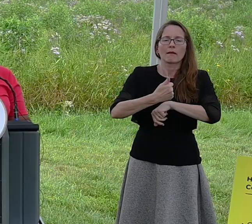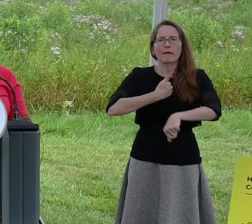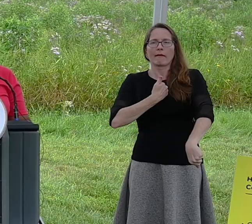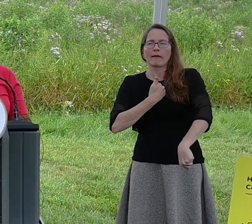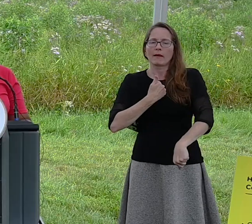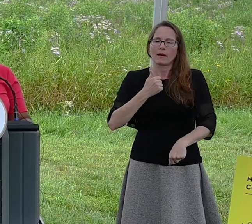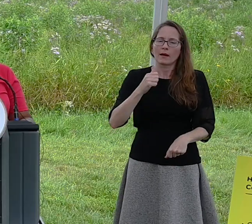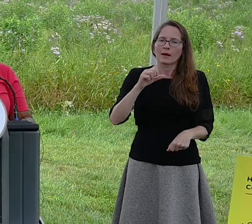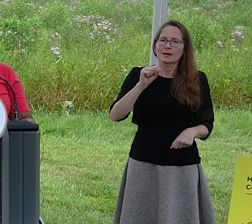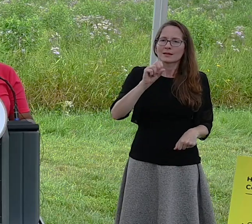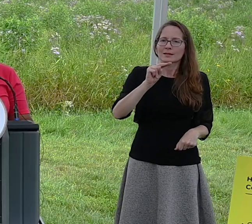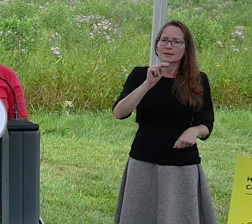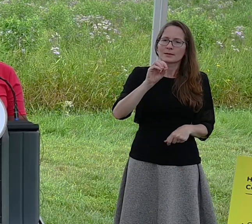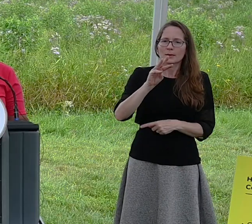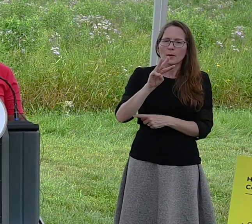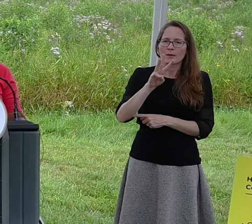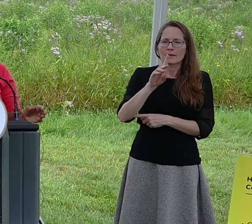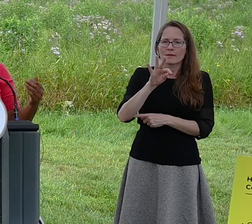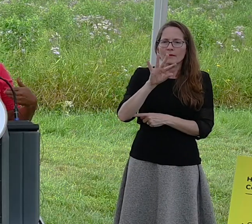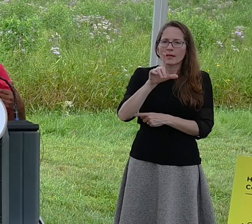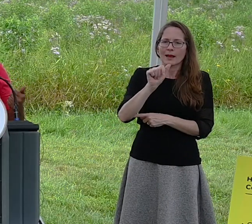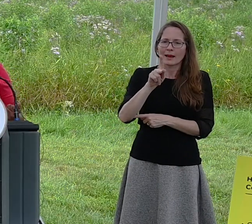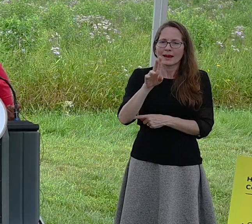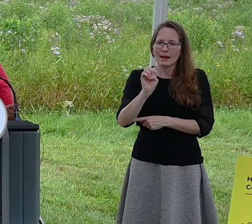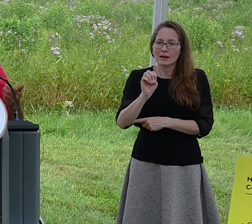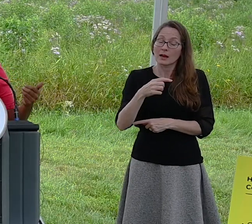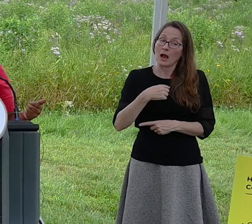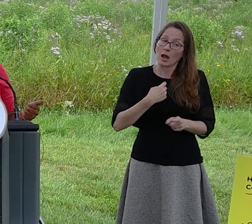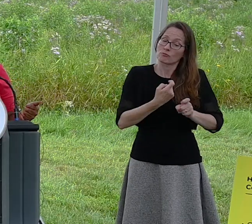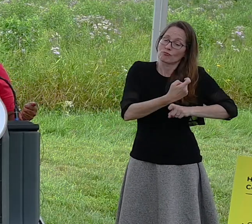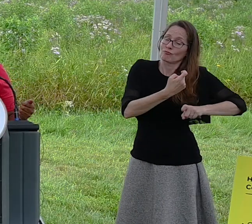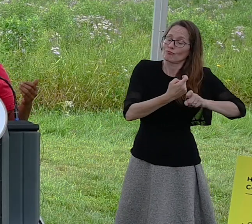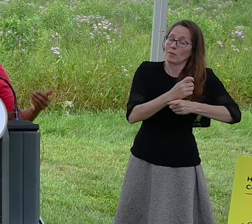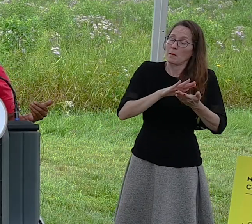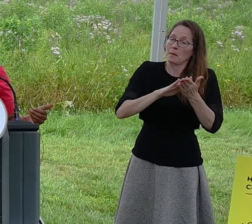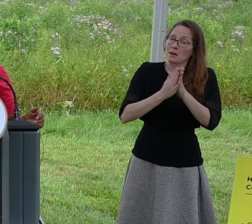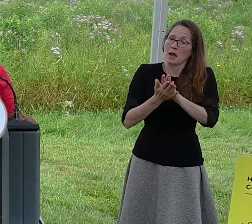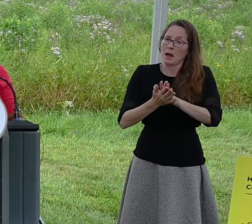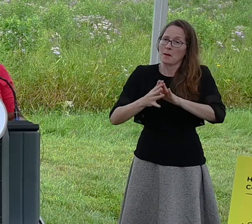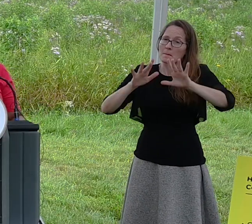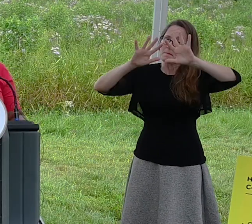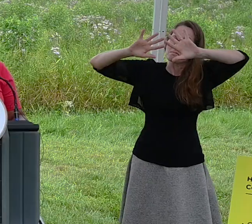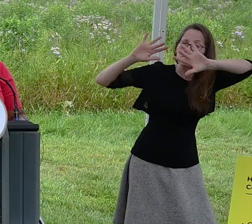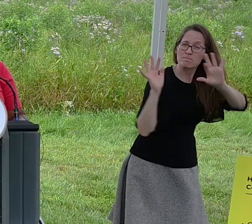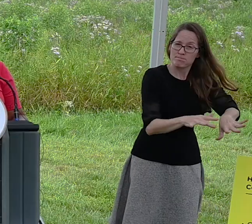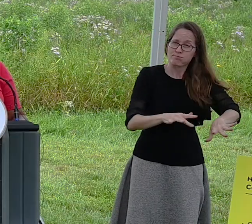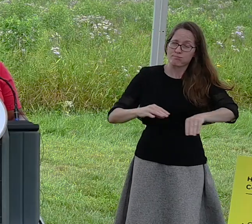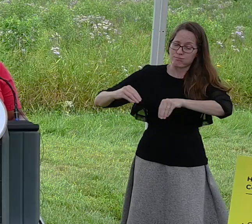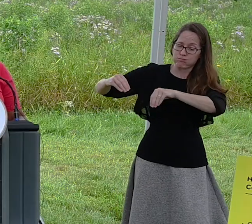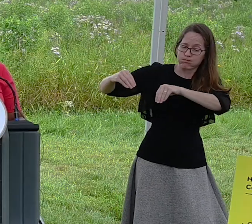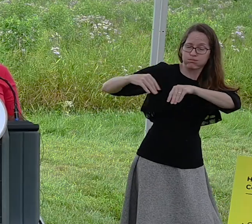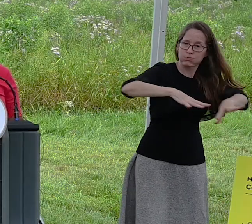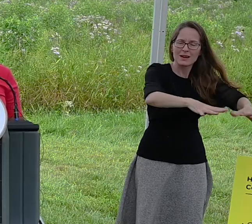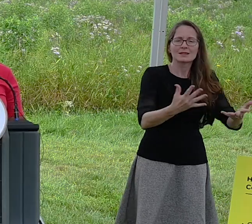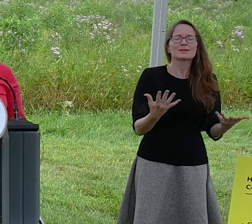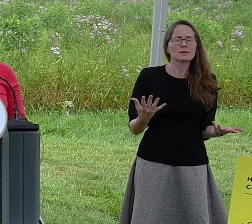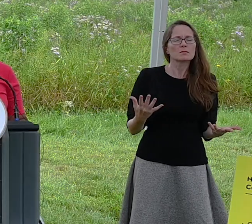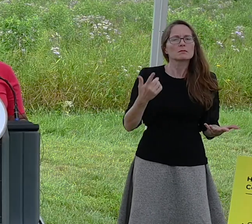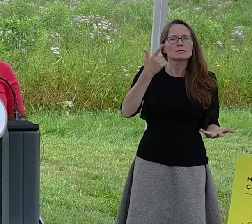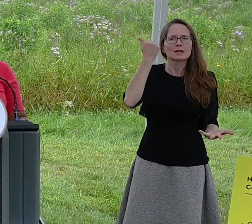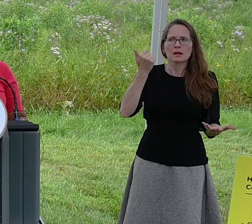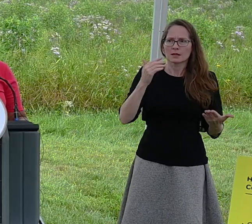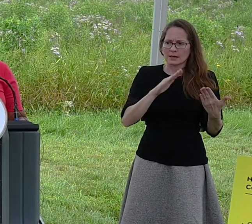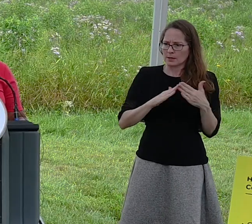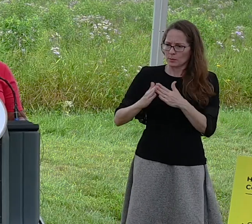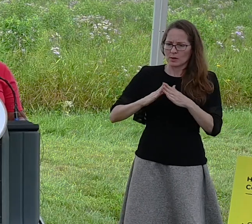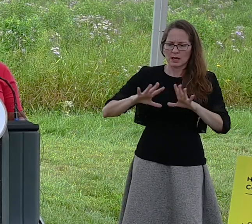avalanche. So, businesses, governments, communities, they're made up of individual people. So